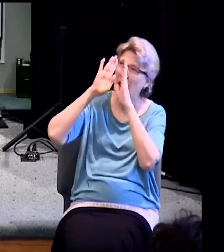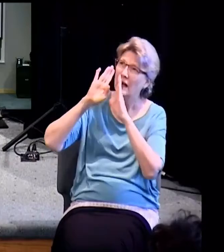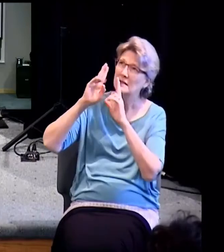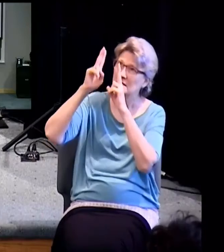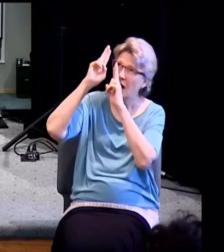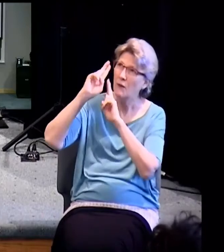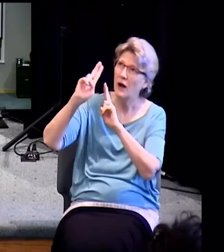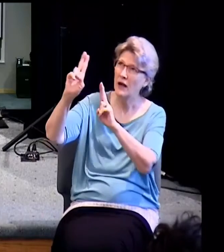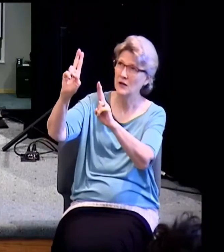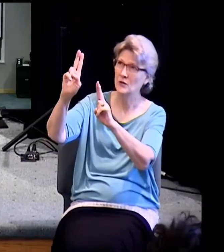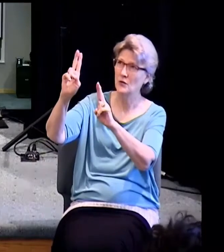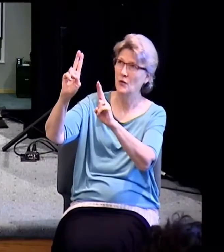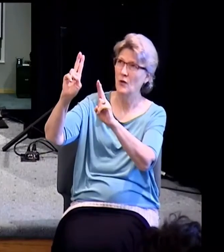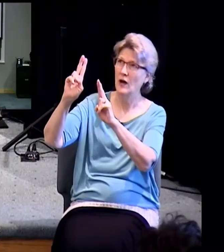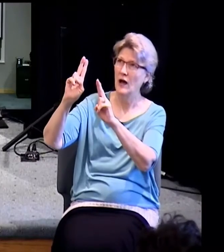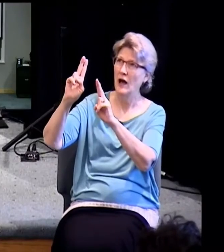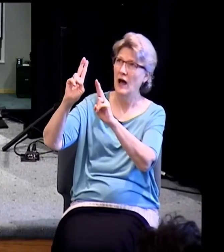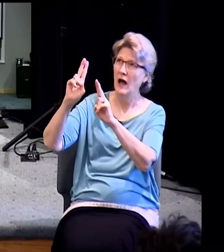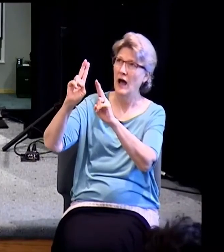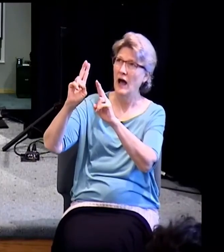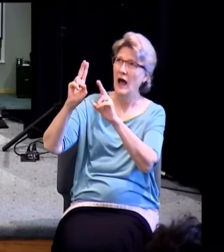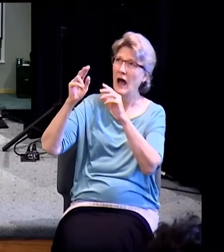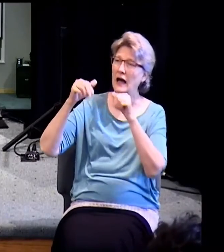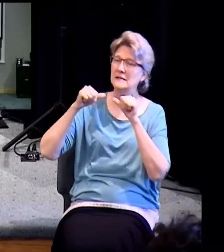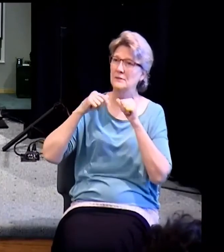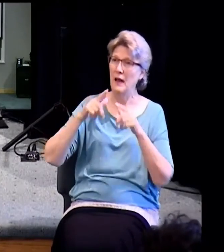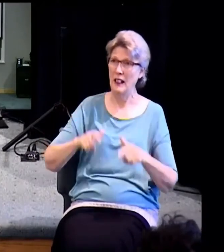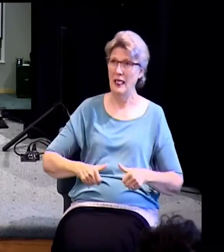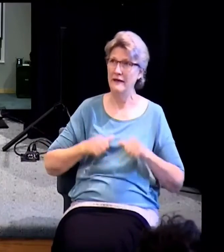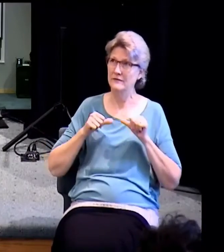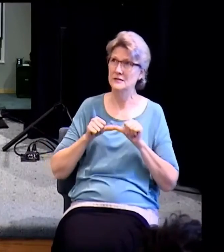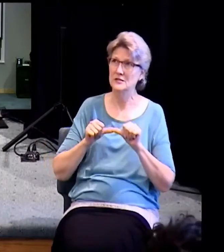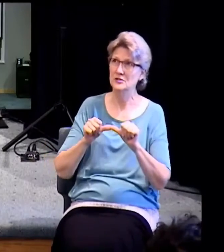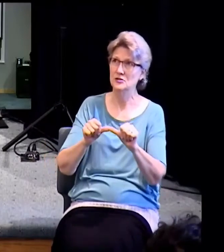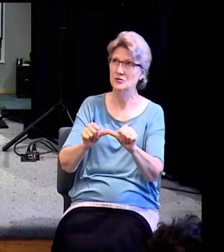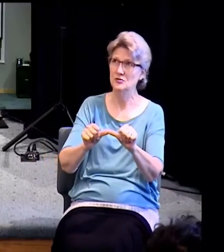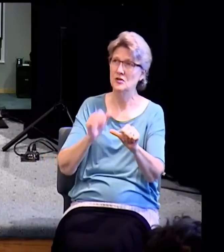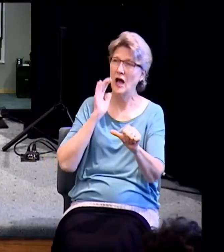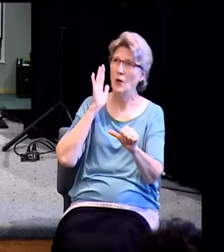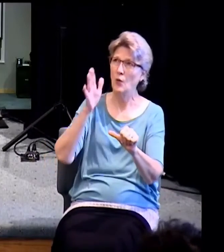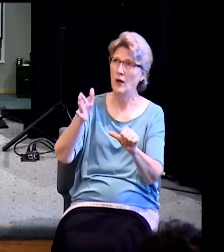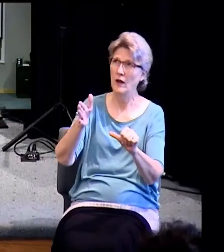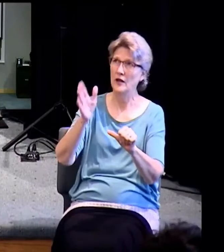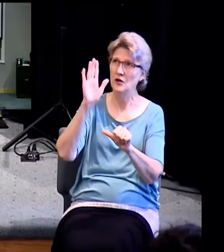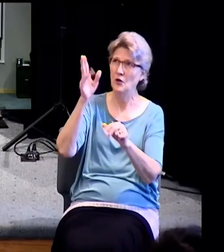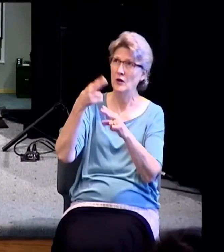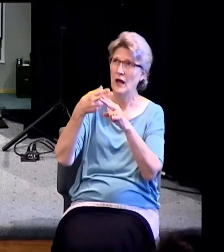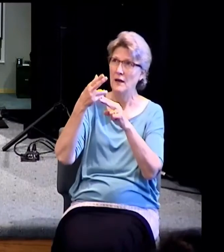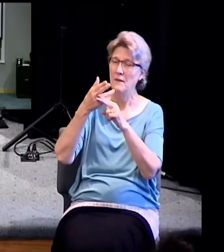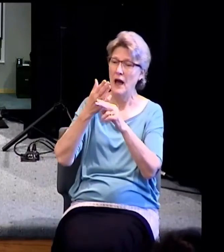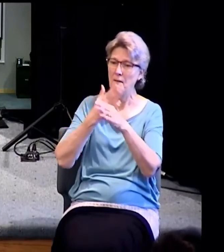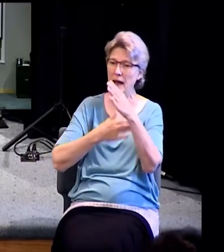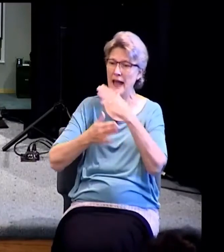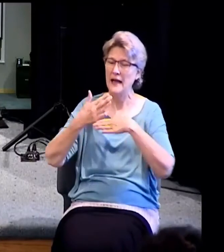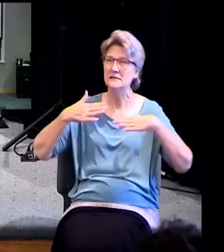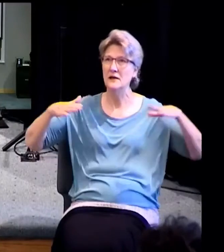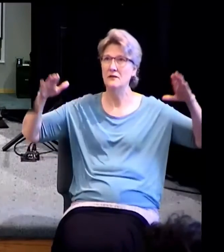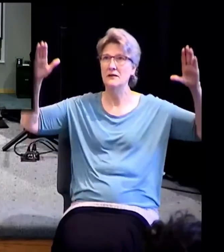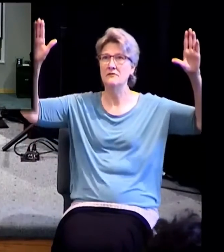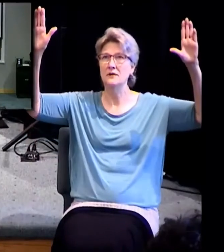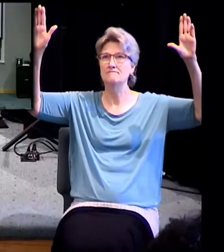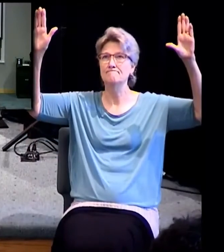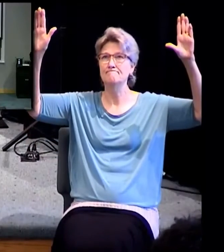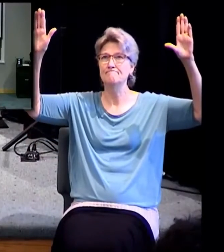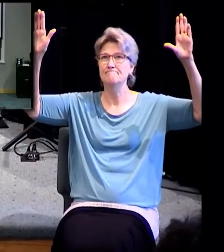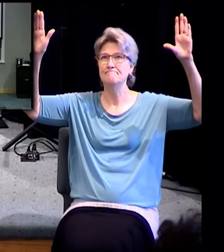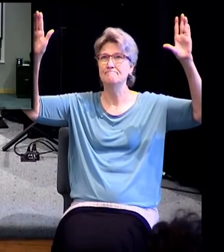In your name, I will lift up my hands. How do you lift up hands in